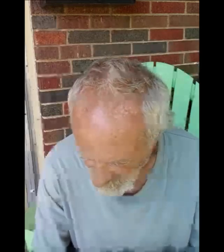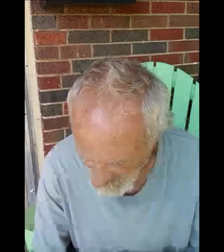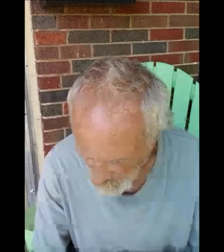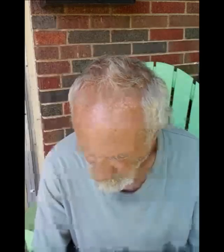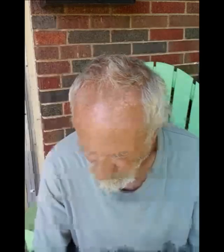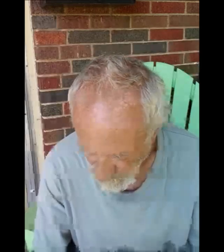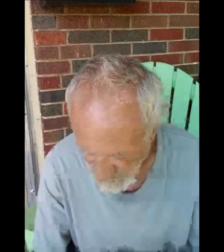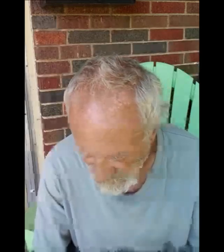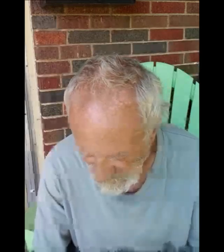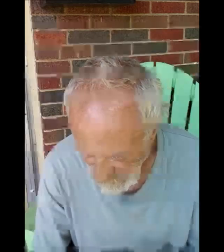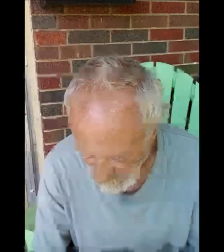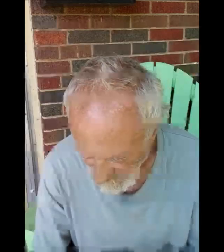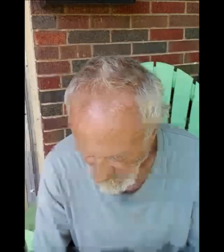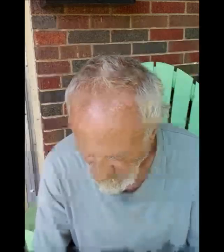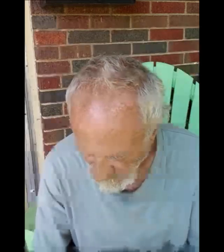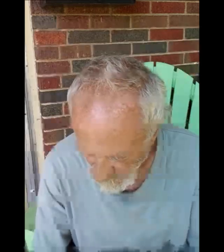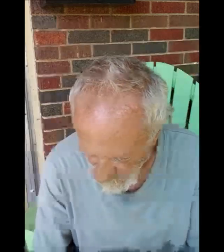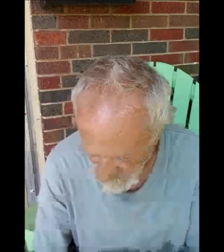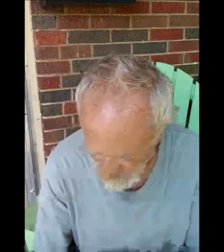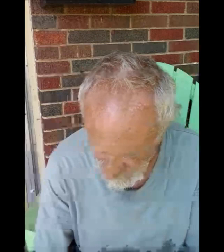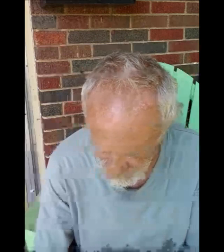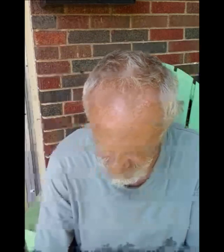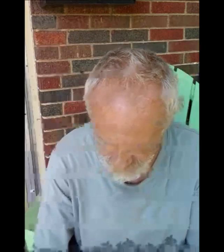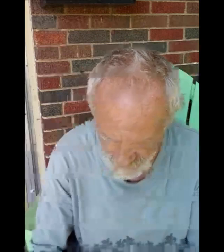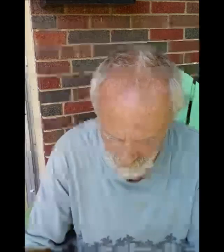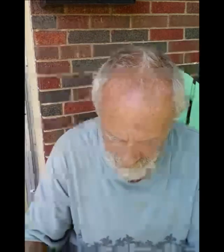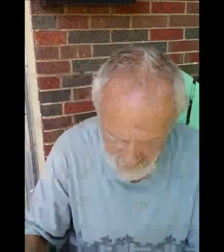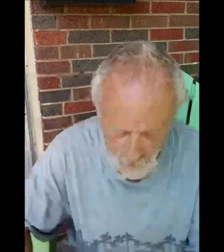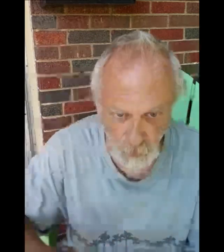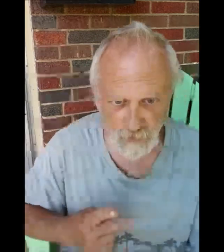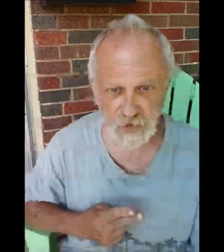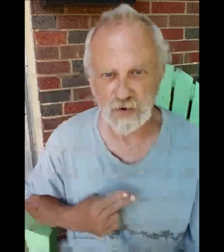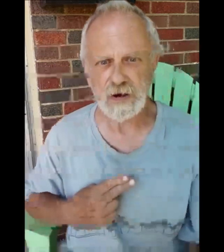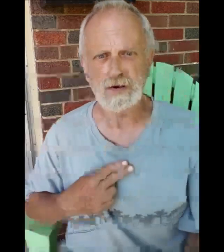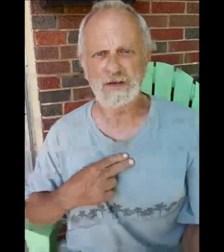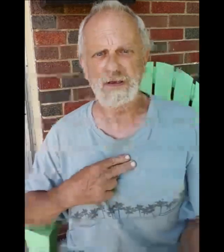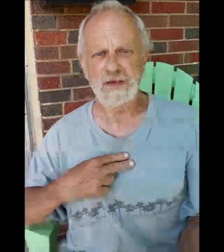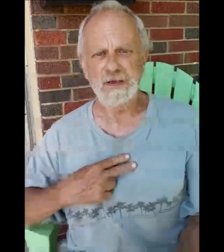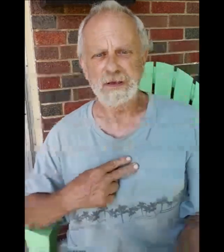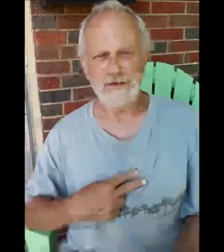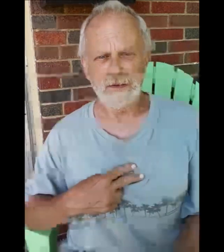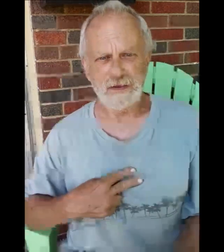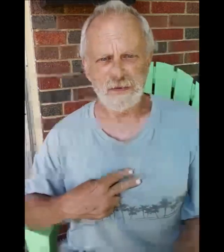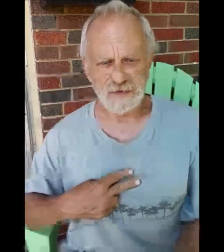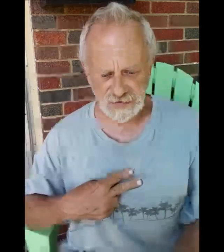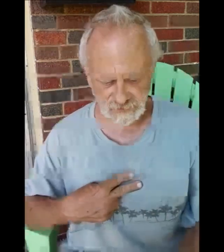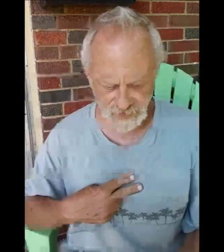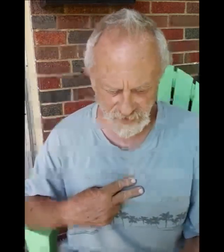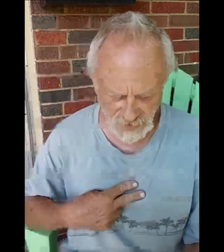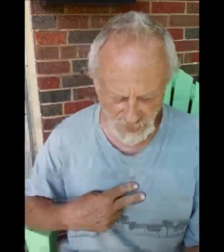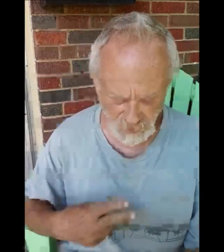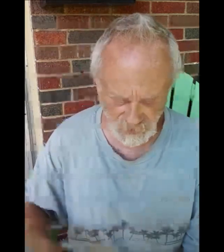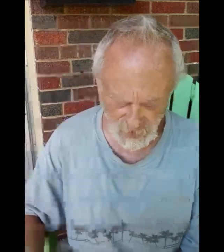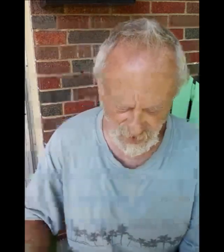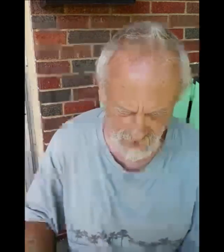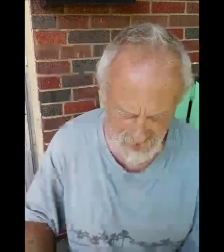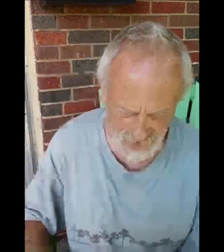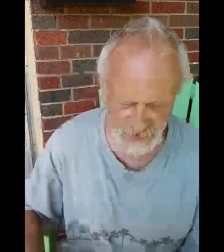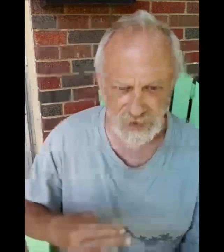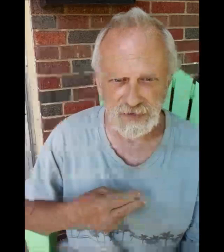hold the first and second fingers of your right hand over your heart, like this, over your heart. And next, roll